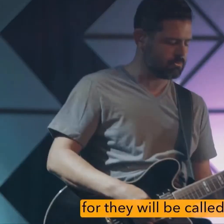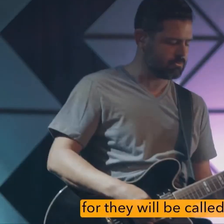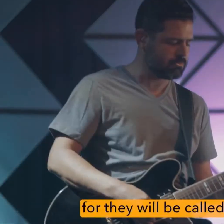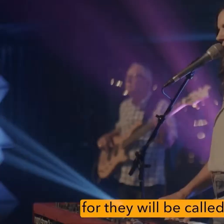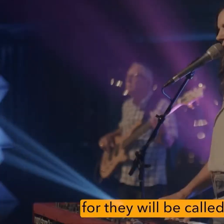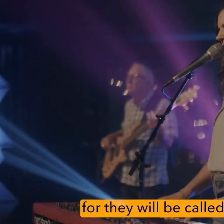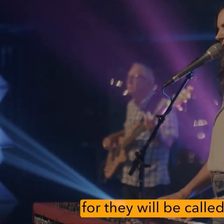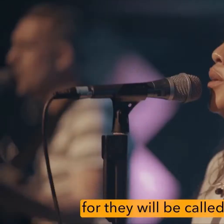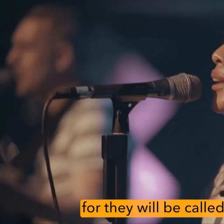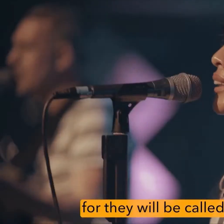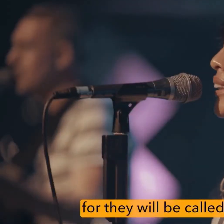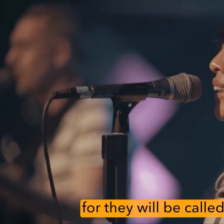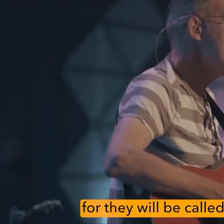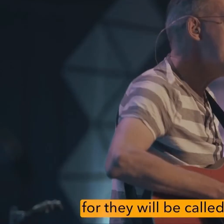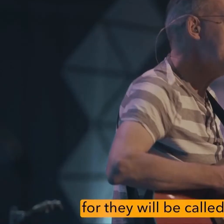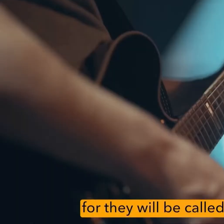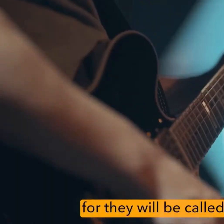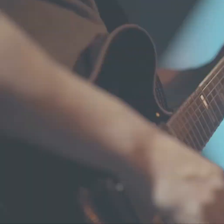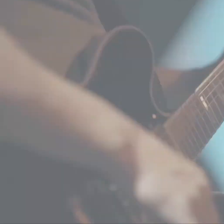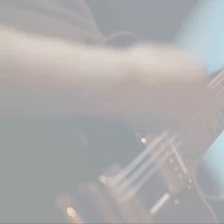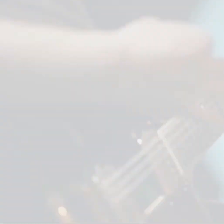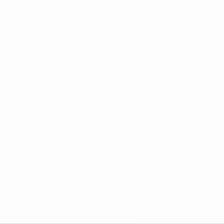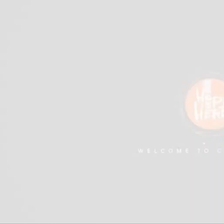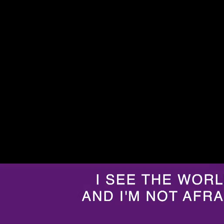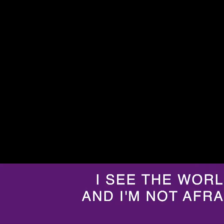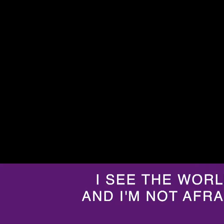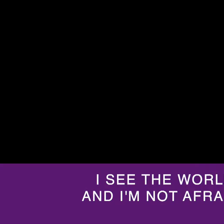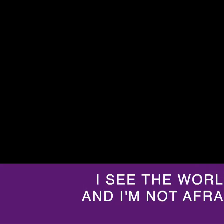peacemakers, for they will be called children of God.